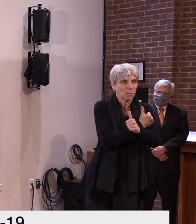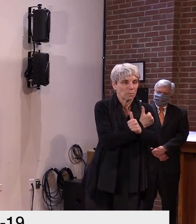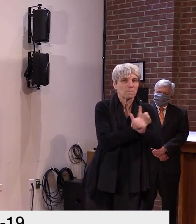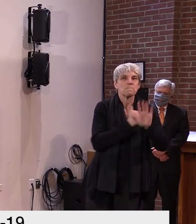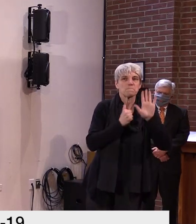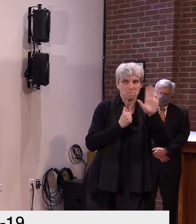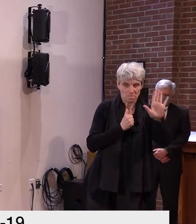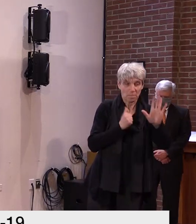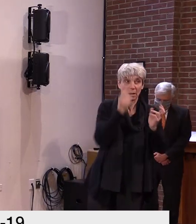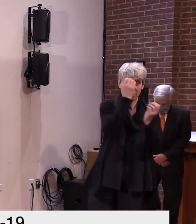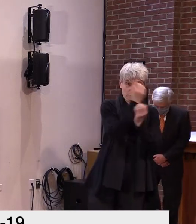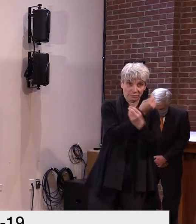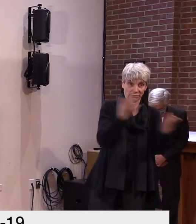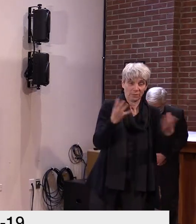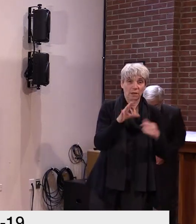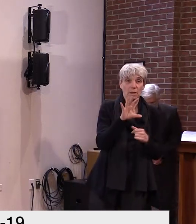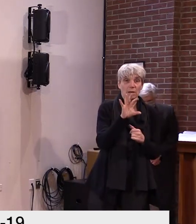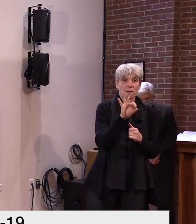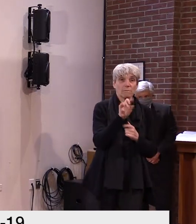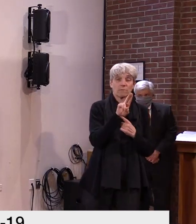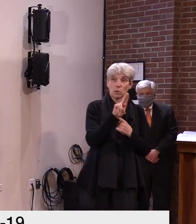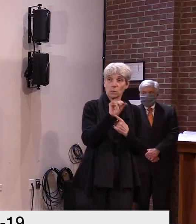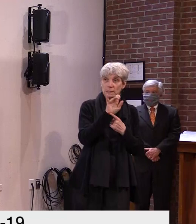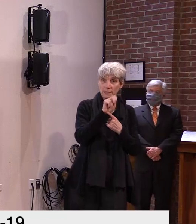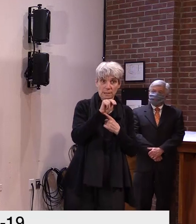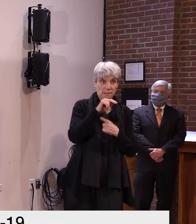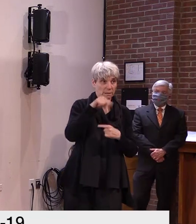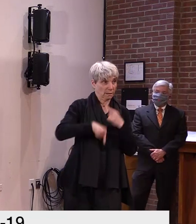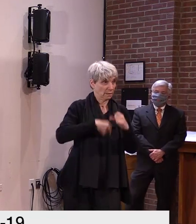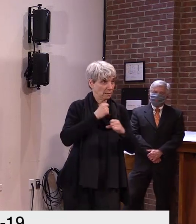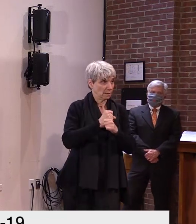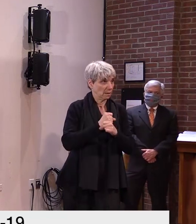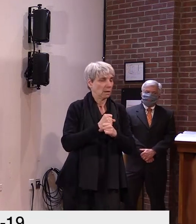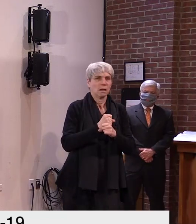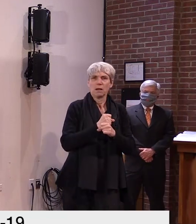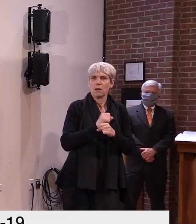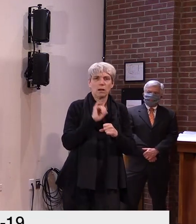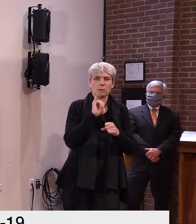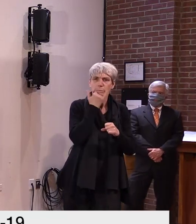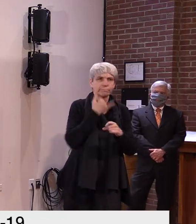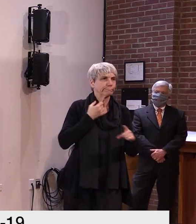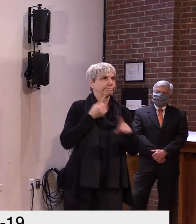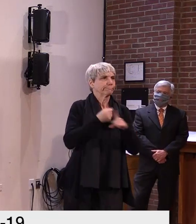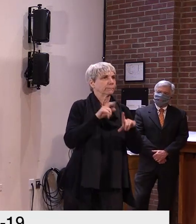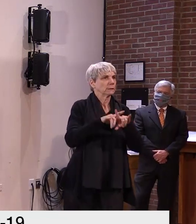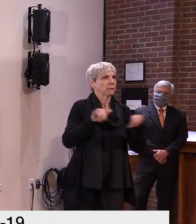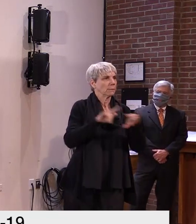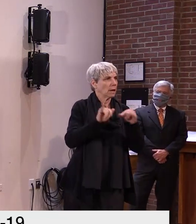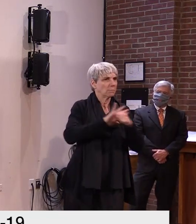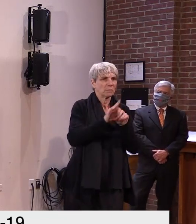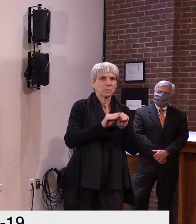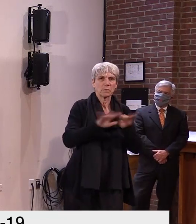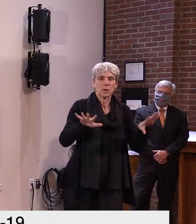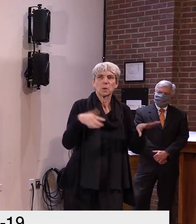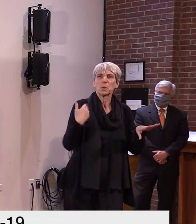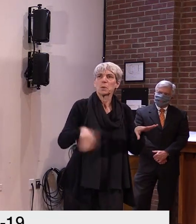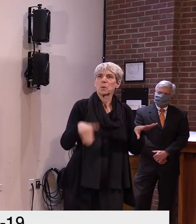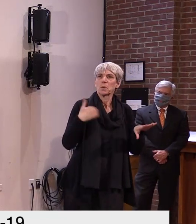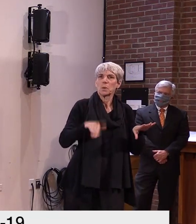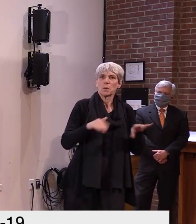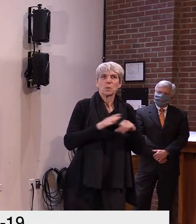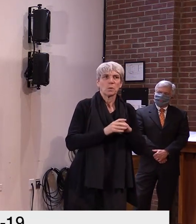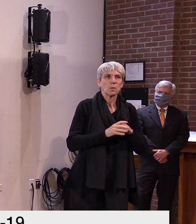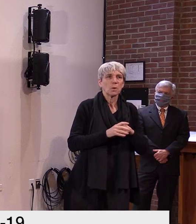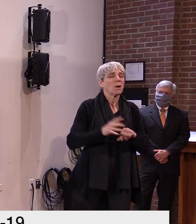Because flu season is occurring this year, of course, during a pandemic, it really does mean it's more important